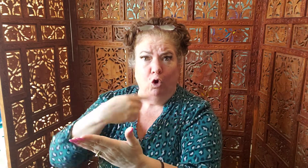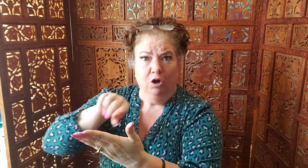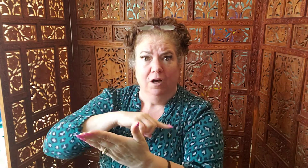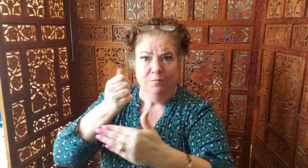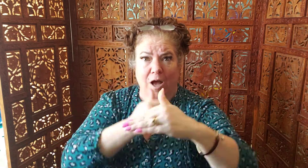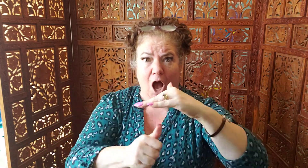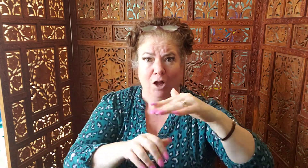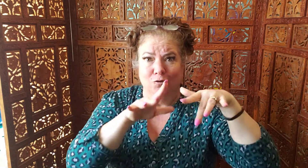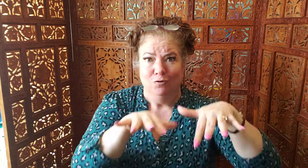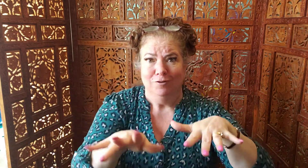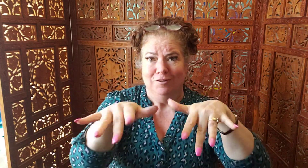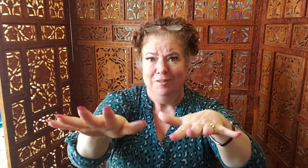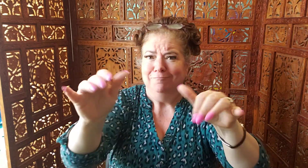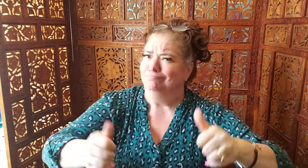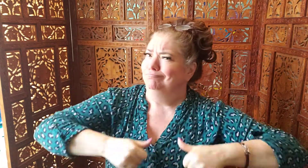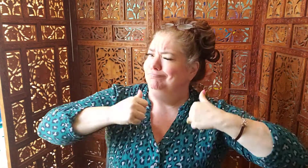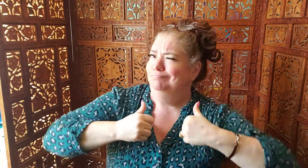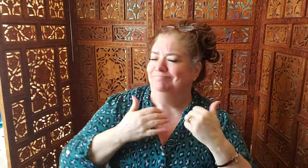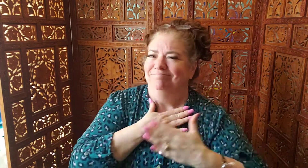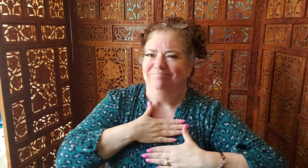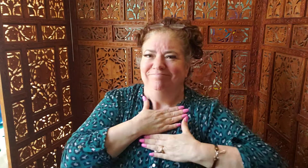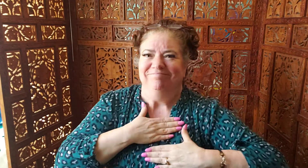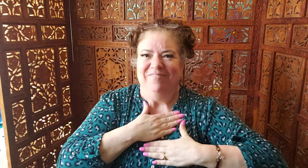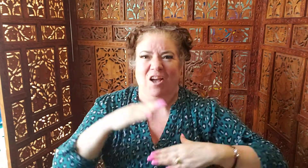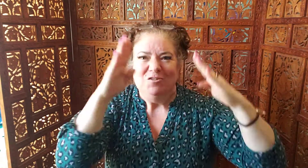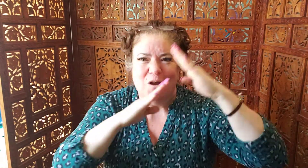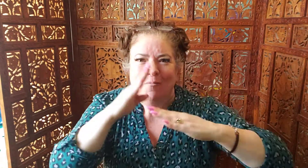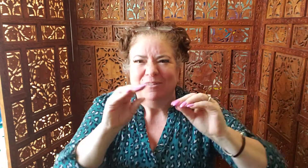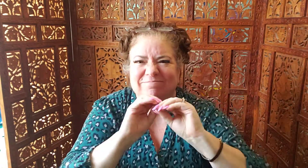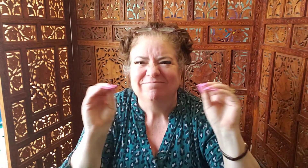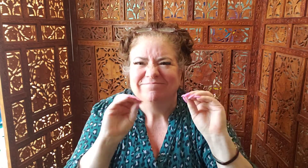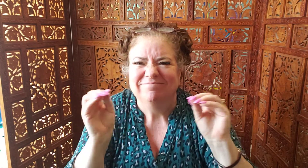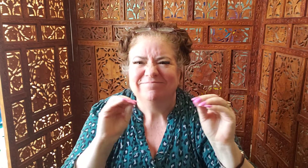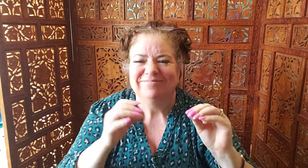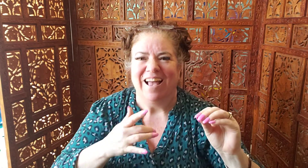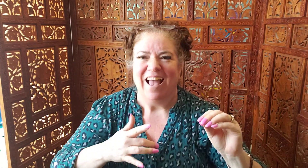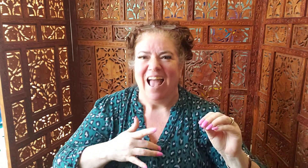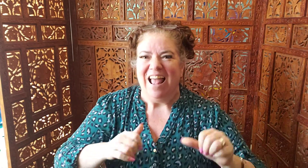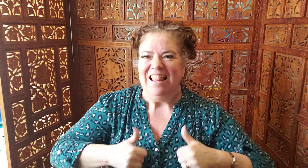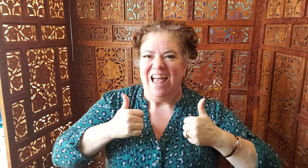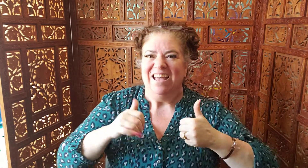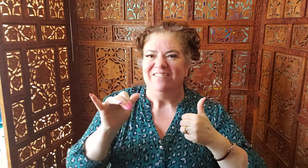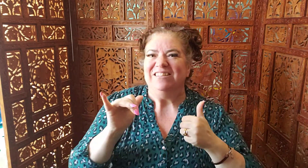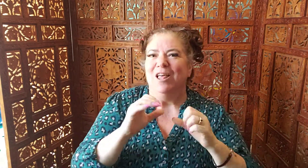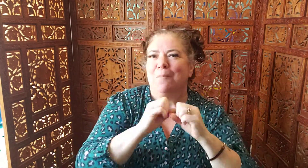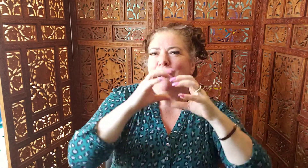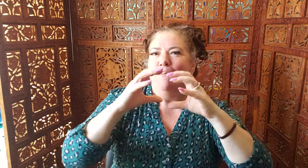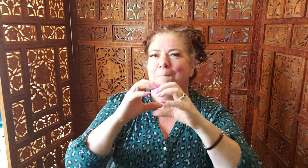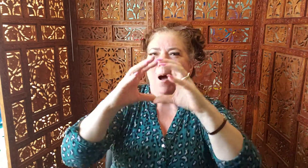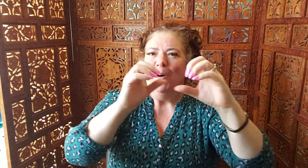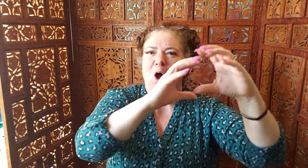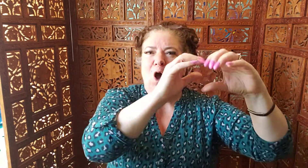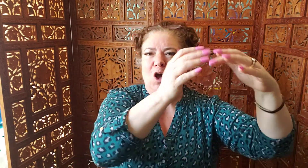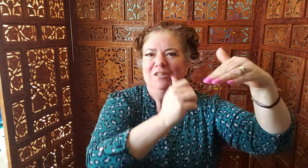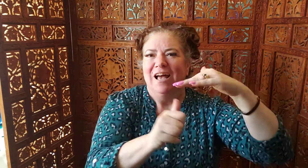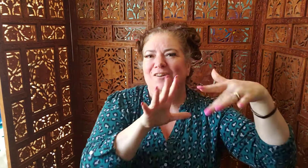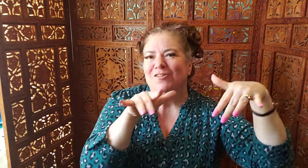have to cook. We got no trouble. Like we see bubbles under the sea. Under the